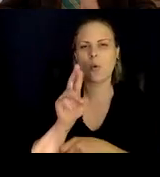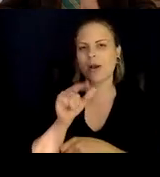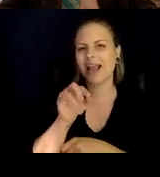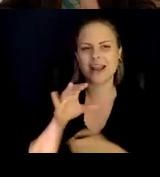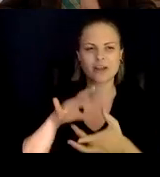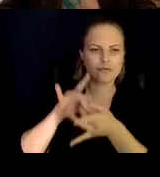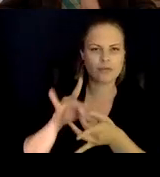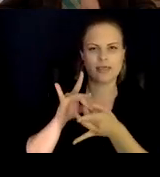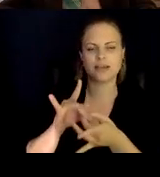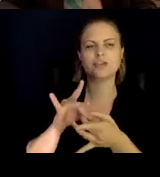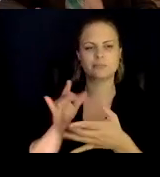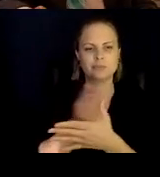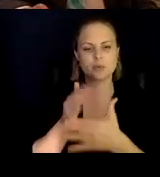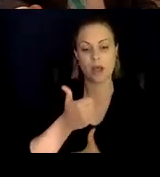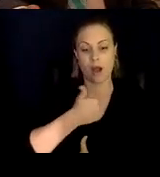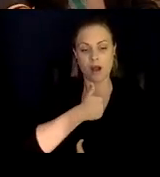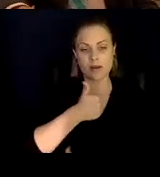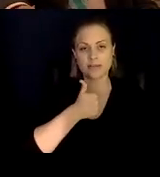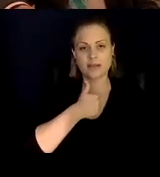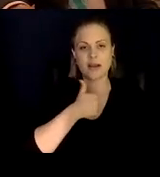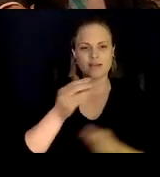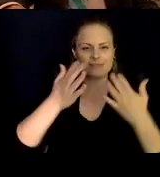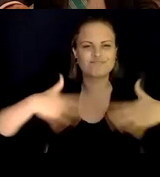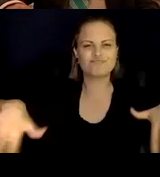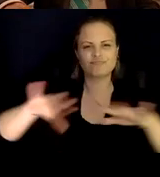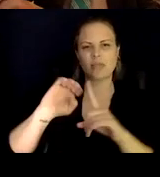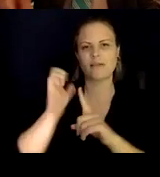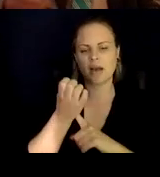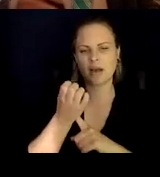relationship between ourselves and the environment.